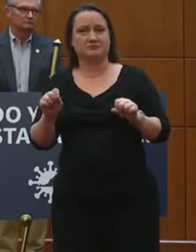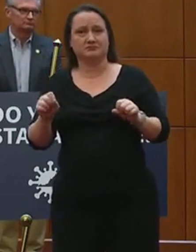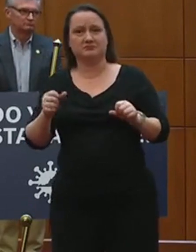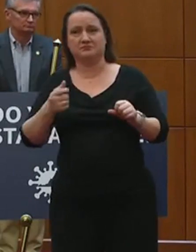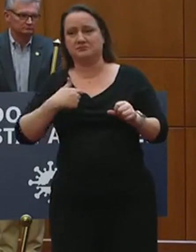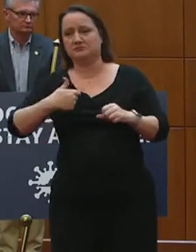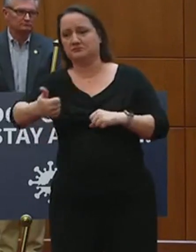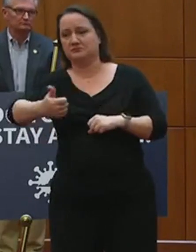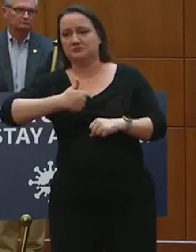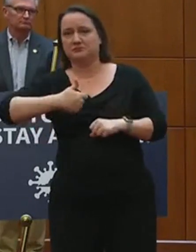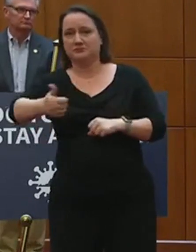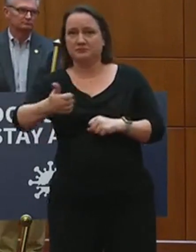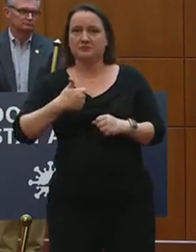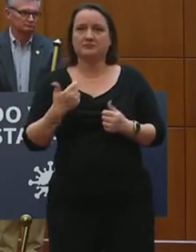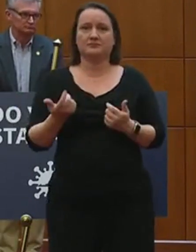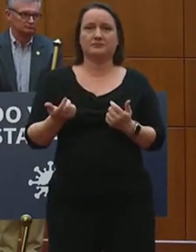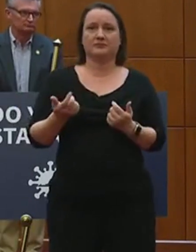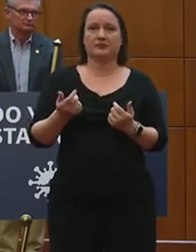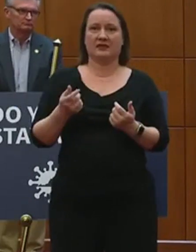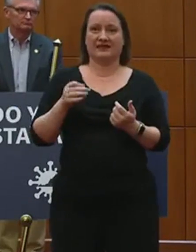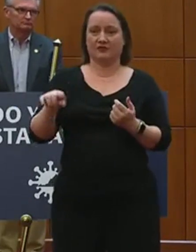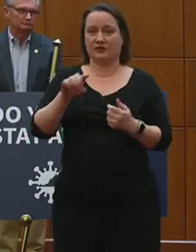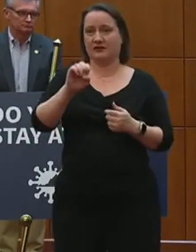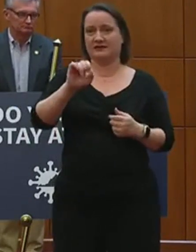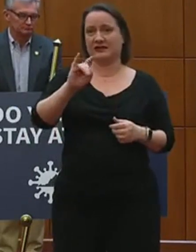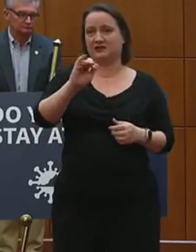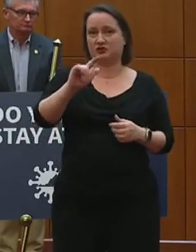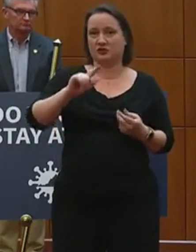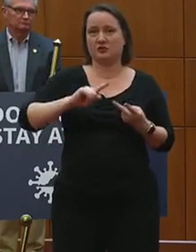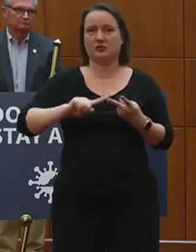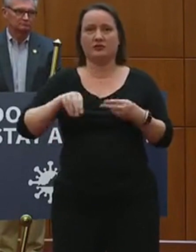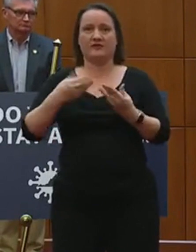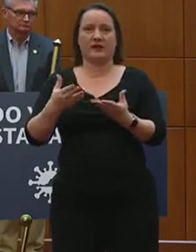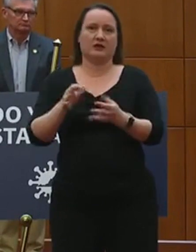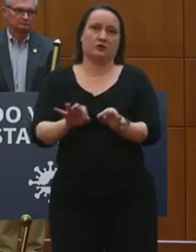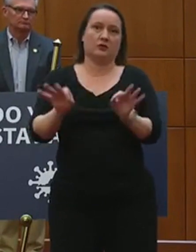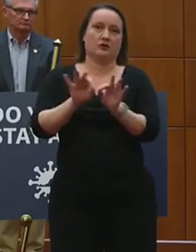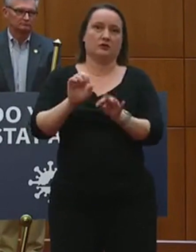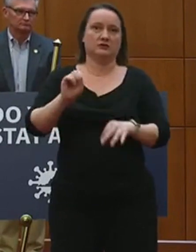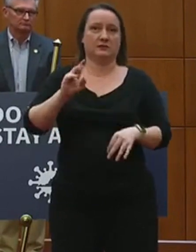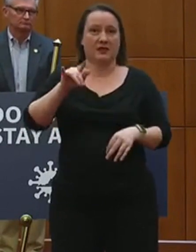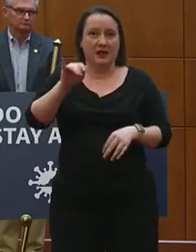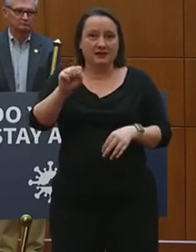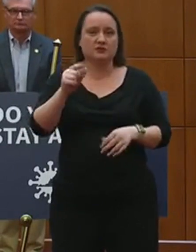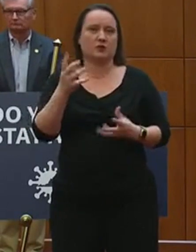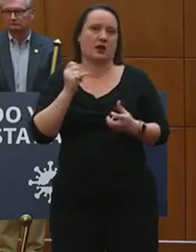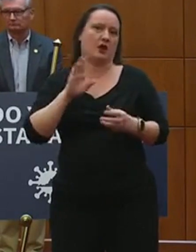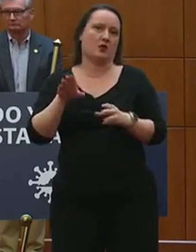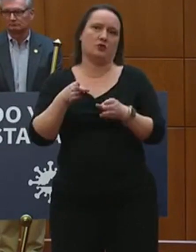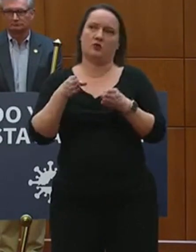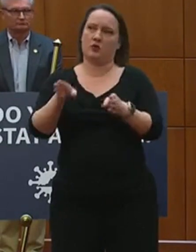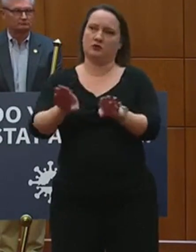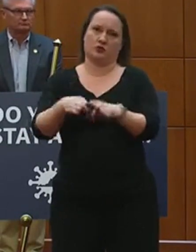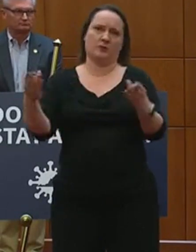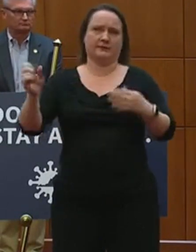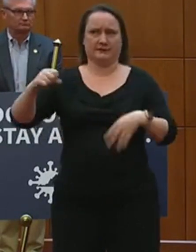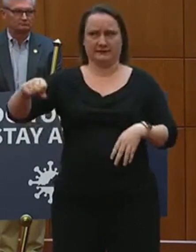move those who are essential, and for those who are providing critical supplies, that we have our roadways open. So thank you very